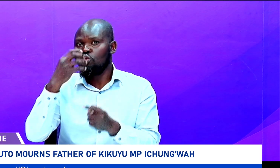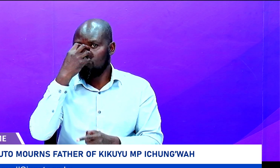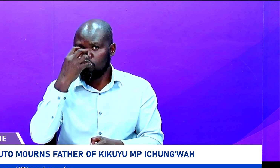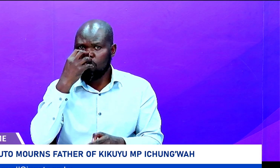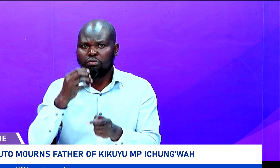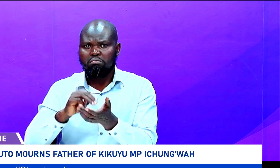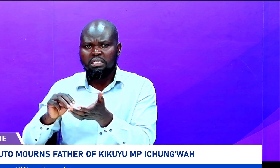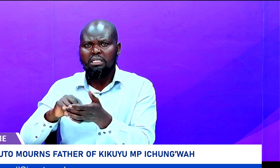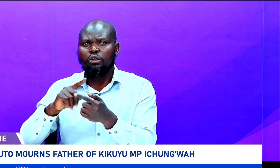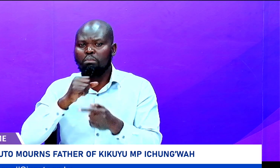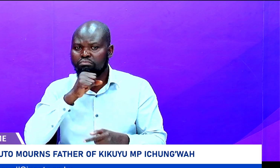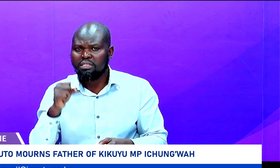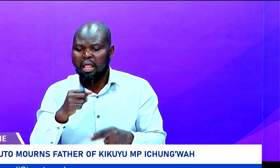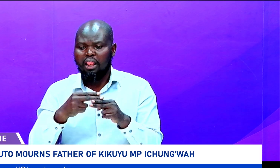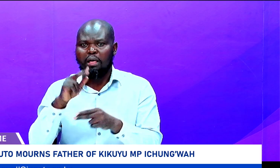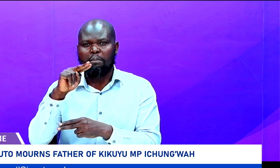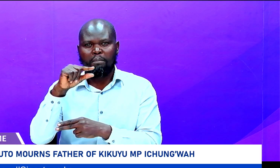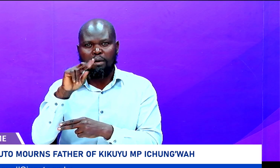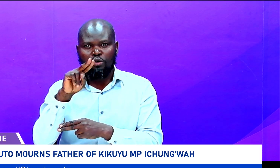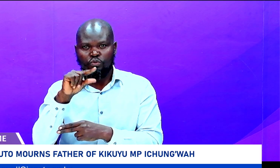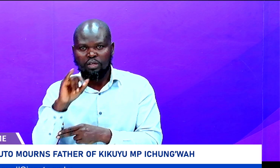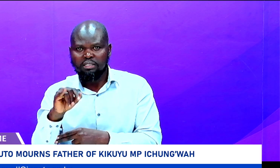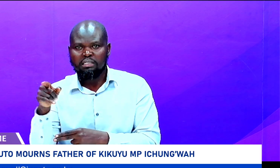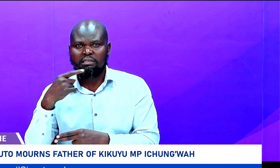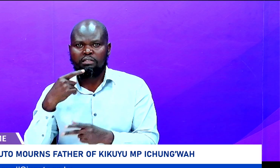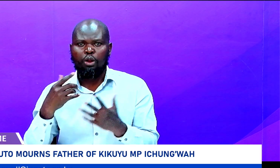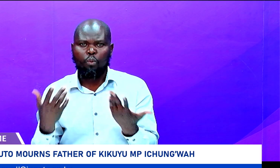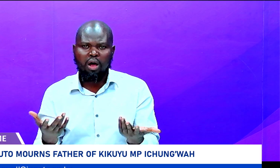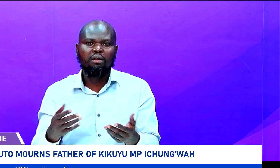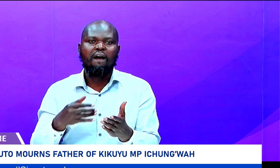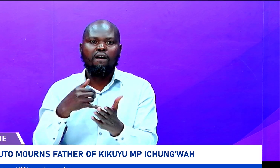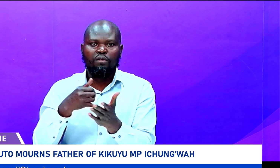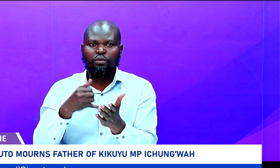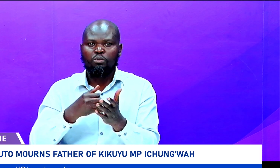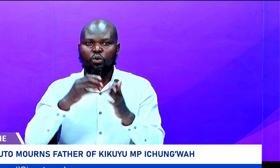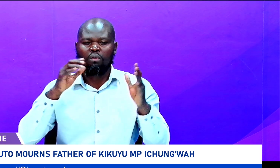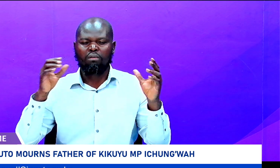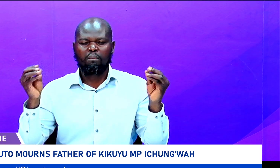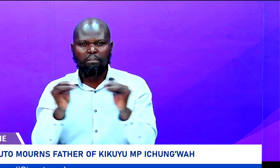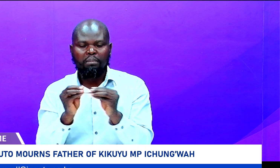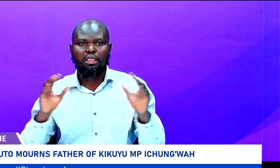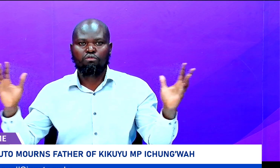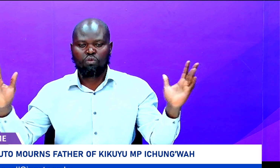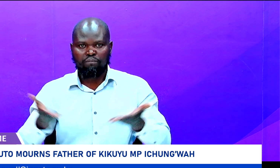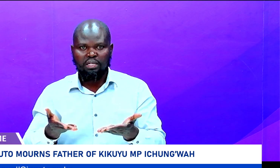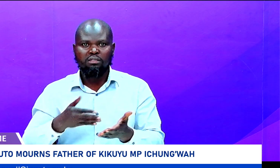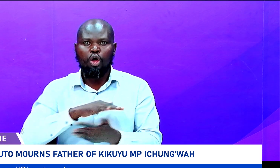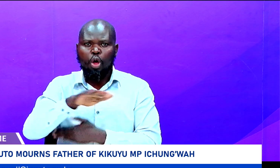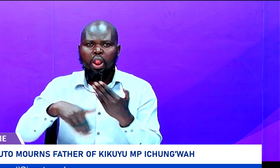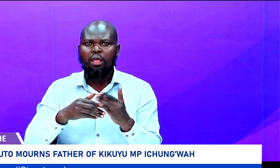In his message, President Ruto described Mzee Ngugi as an industrious and astute businessman who was among